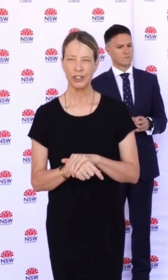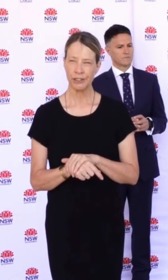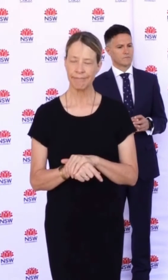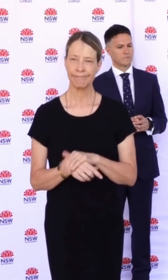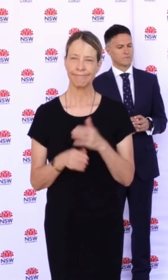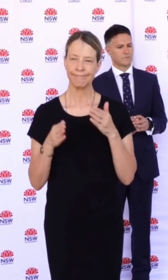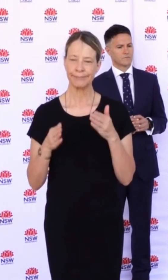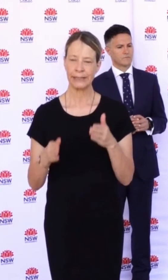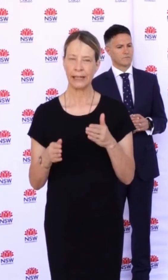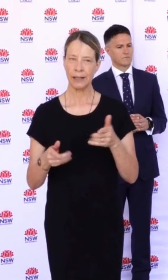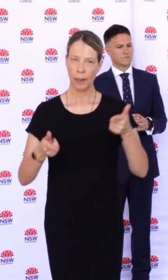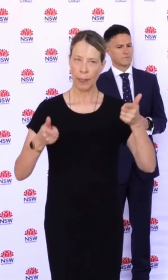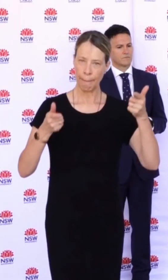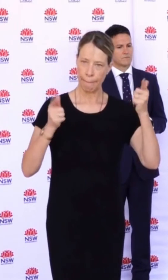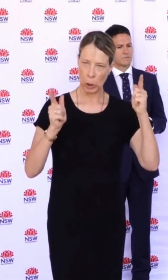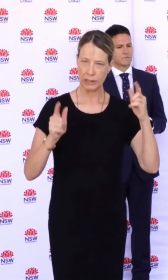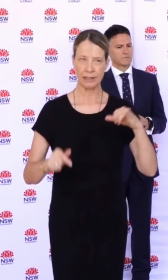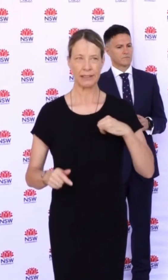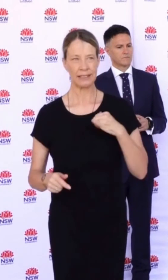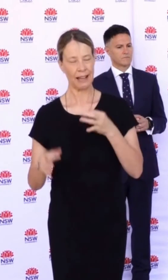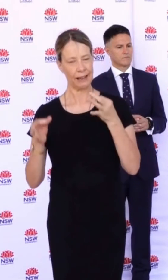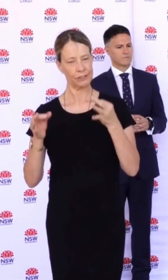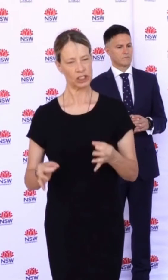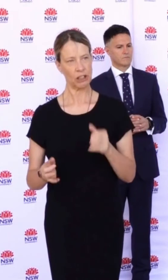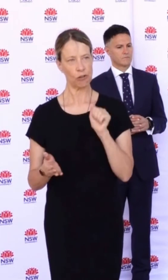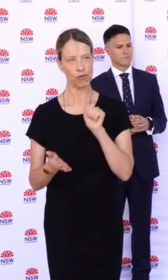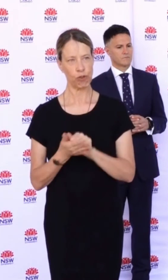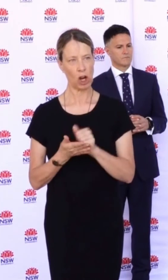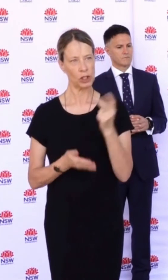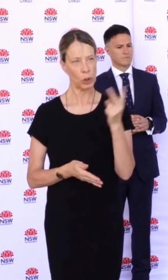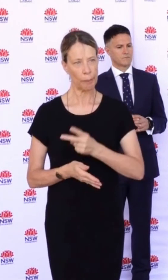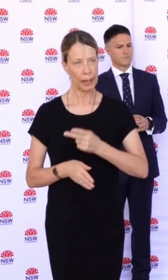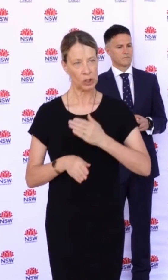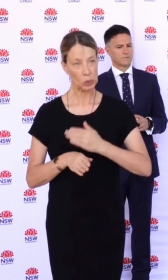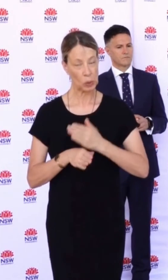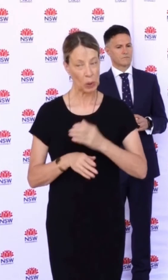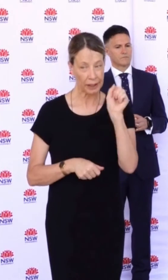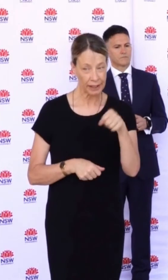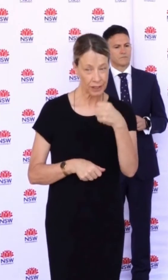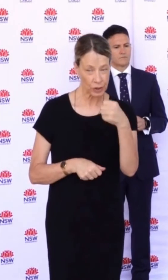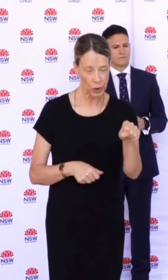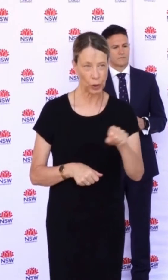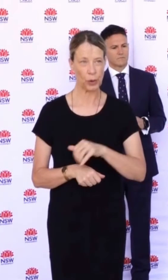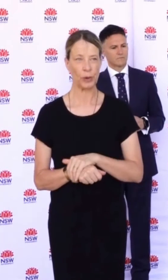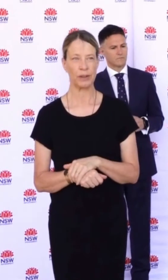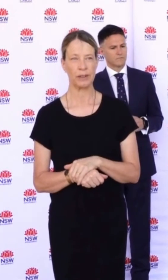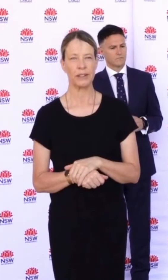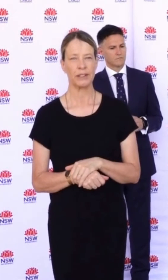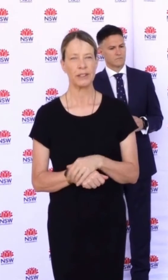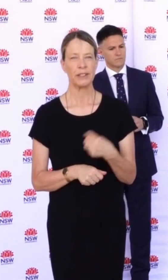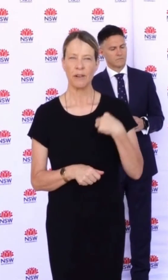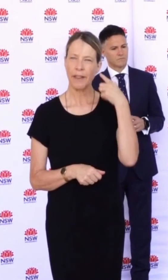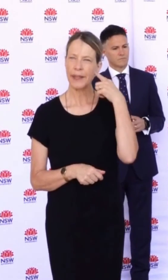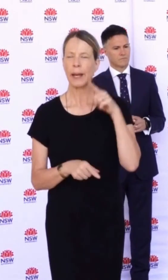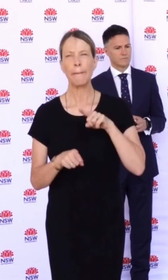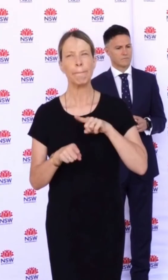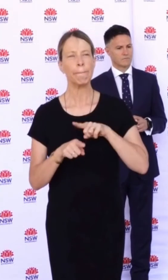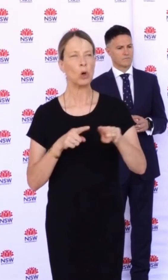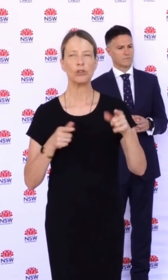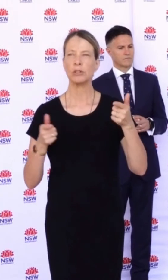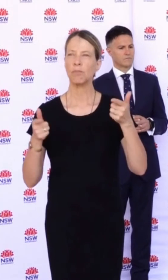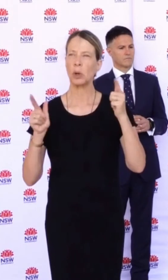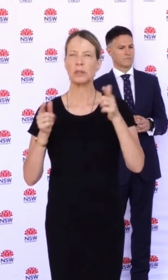variation of the health orders, now many months ago, was to effectively say to employers, if your staff can work from home, let